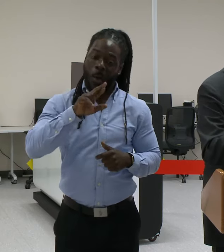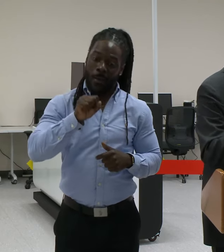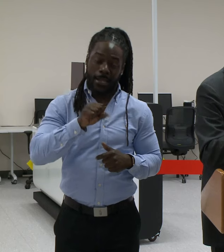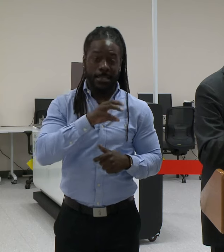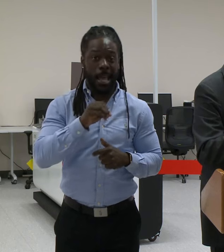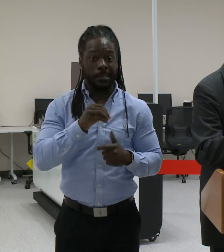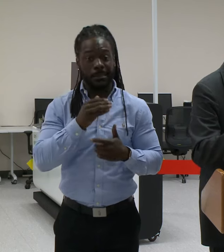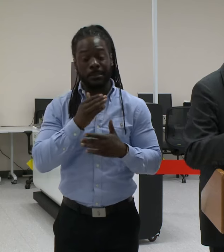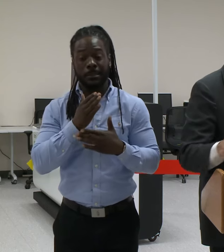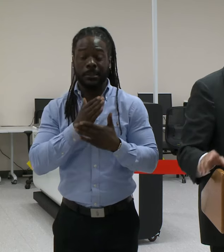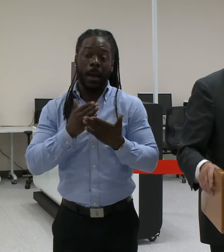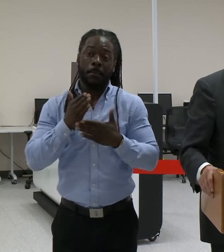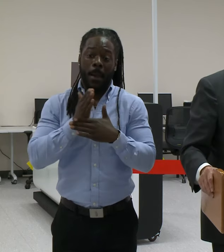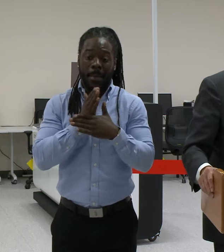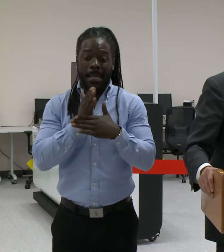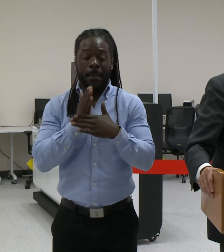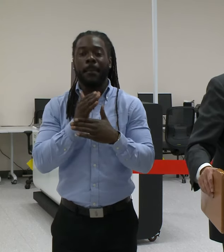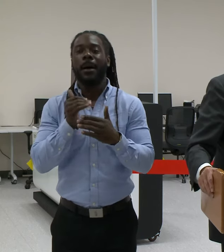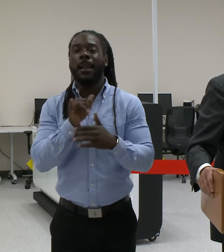sort of medium like you,